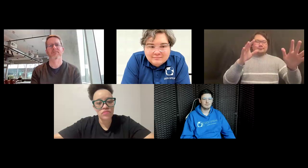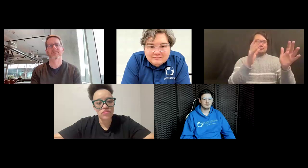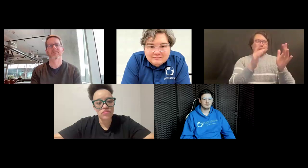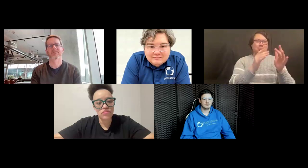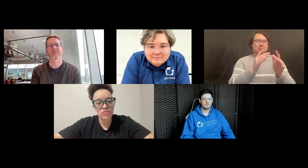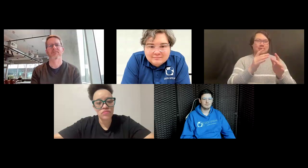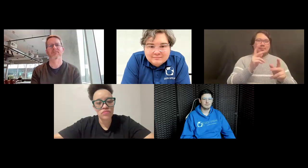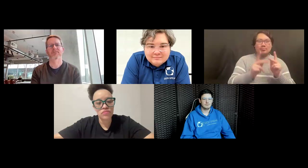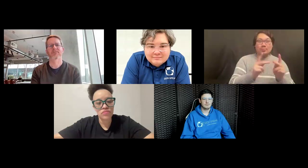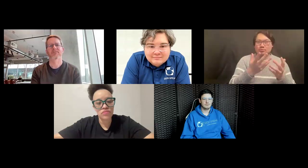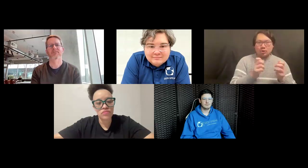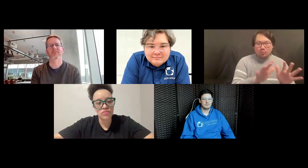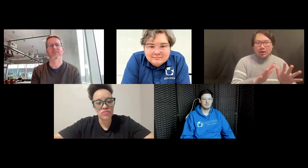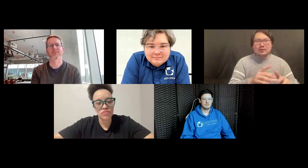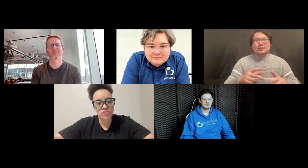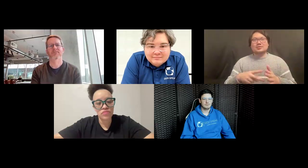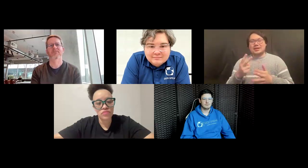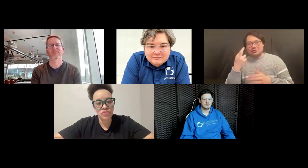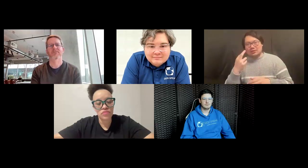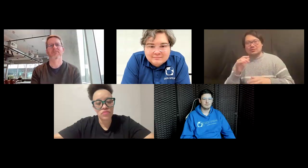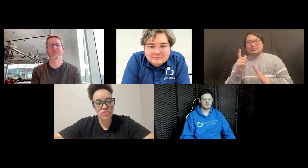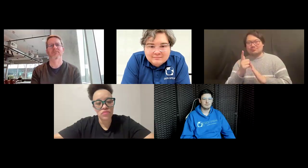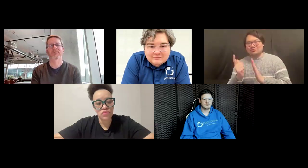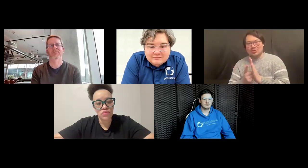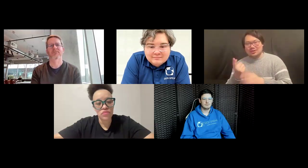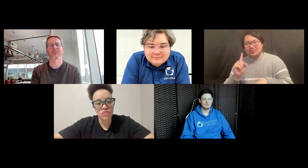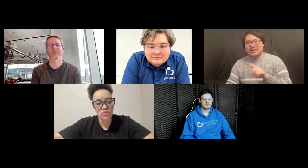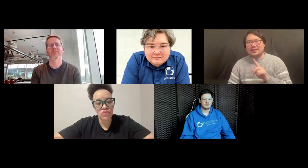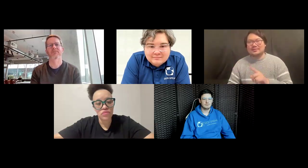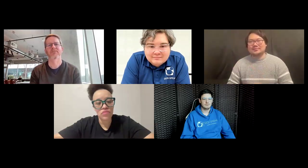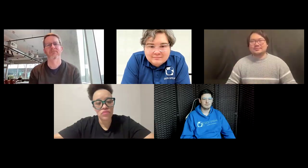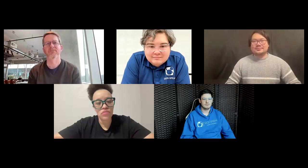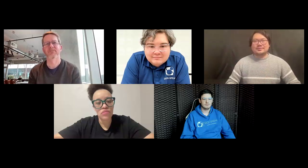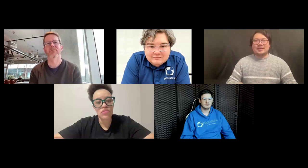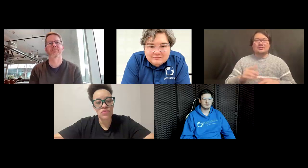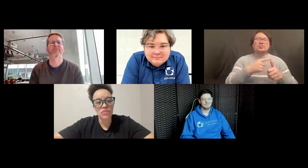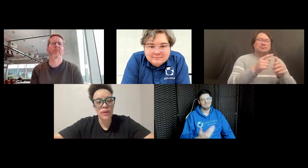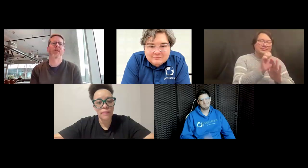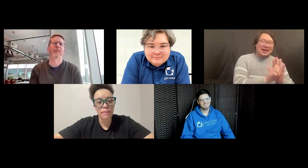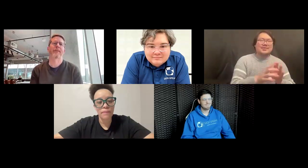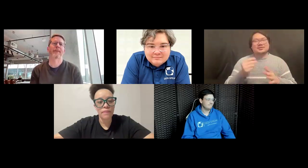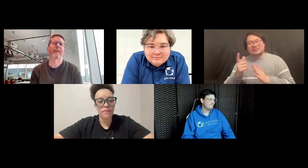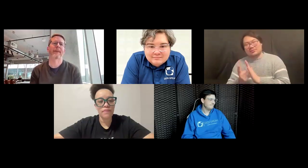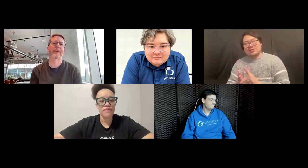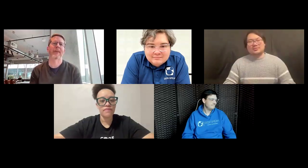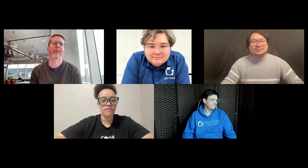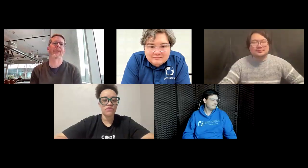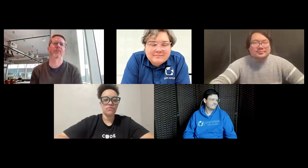for us is to keep that privacy. And people don't want us to do that. So that the first is people don't want us to, and the second